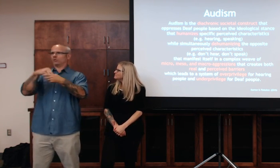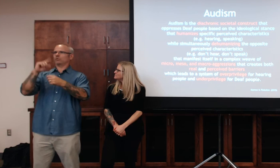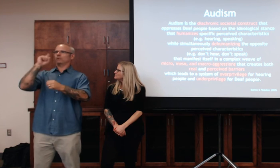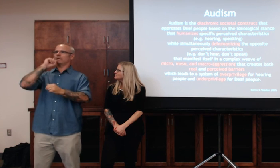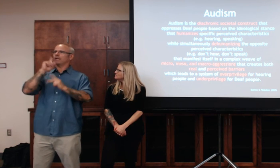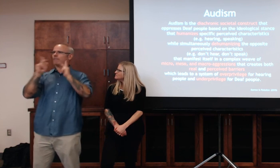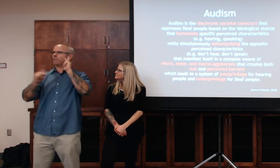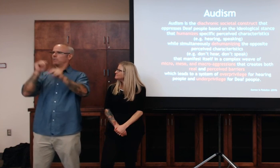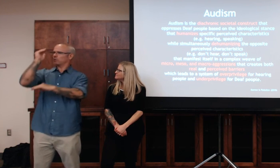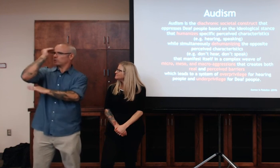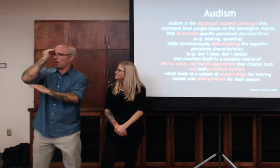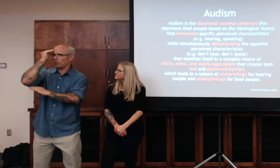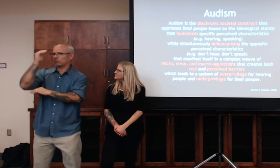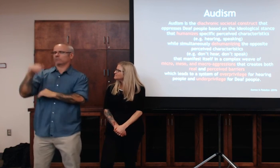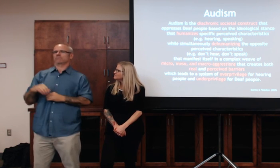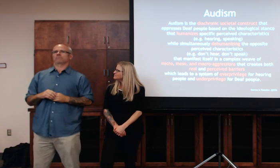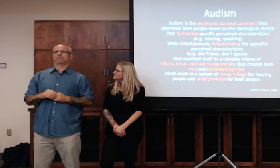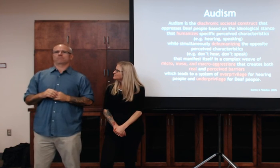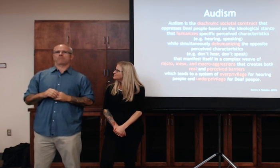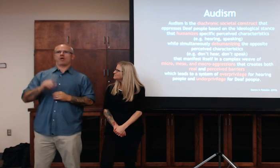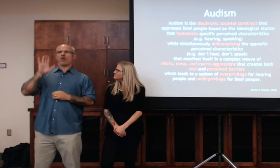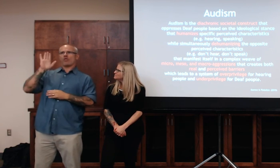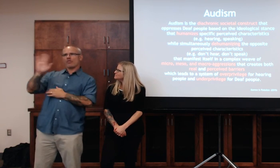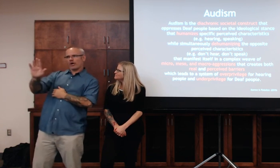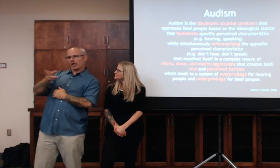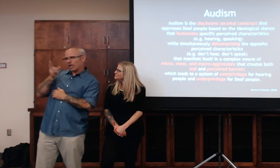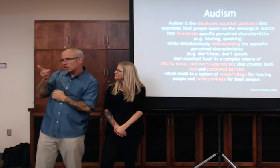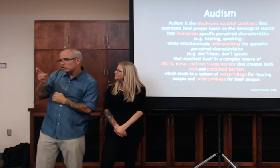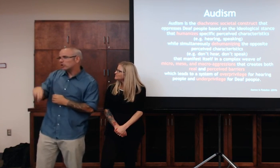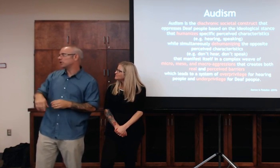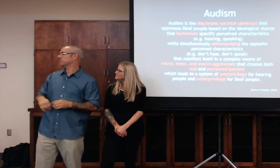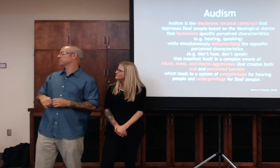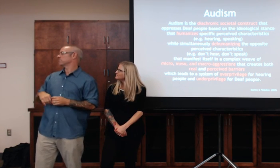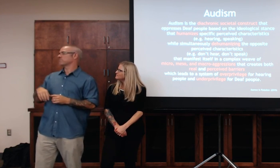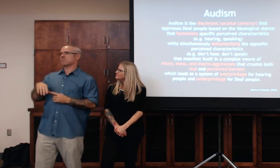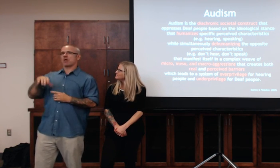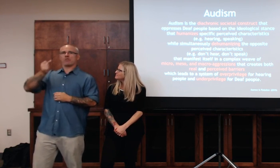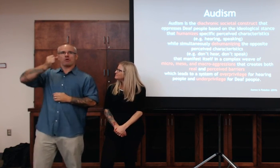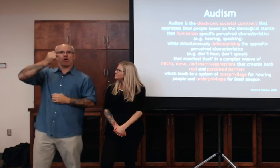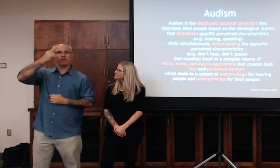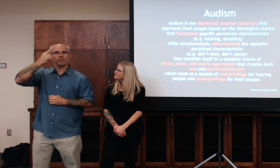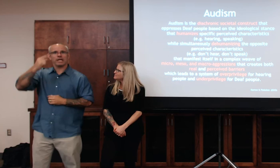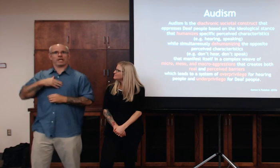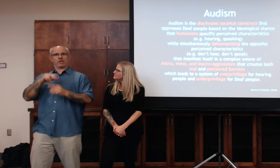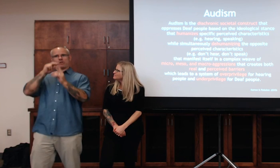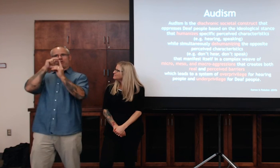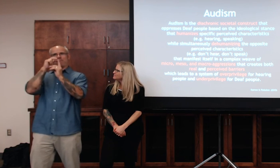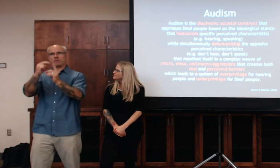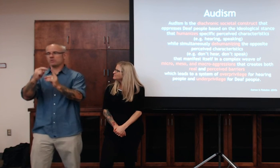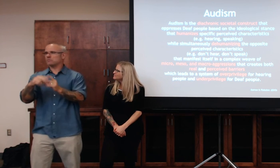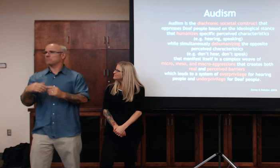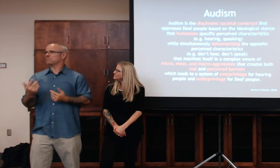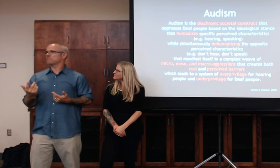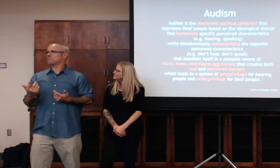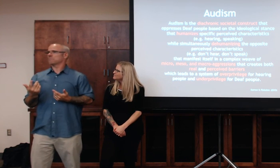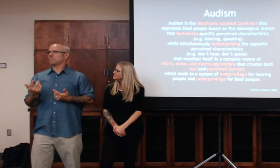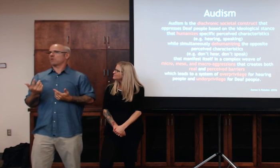But we don't include deaf people, their knowledge, their history, their understanding, their